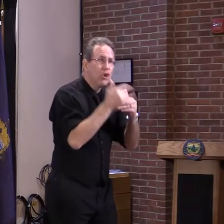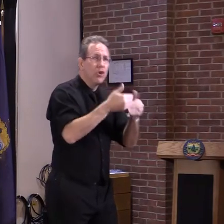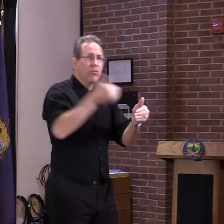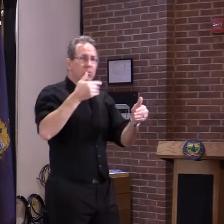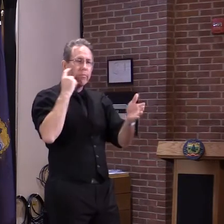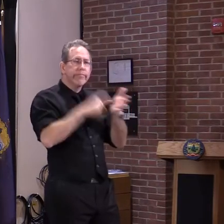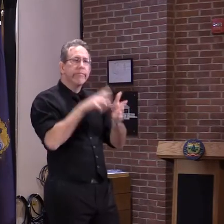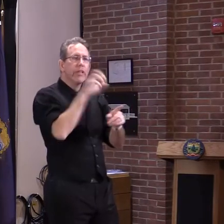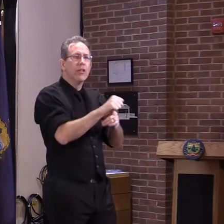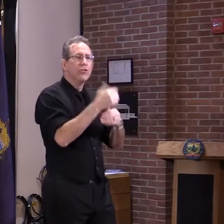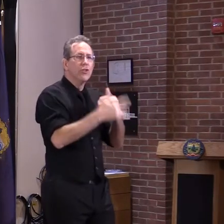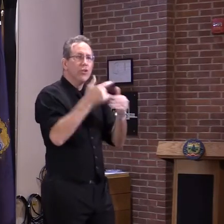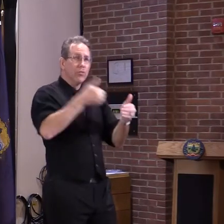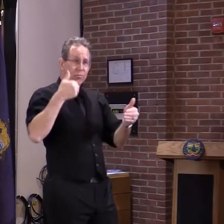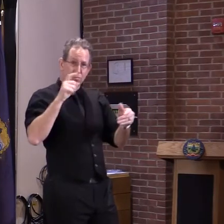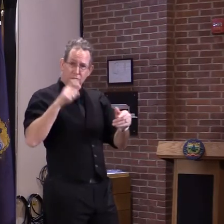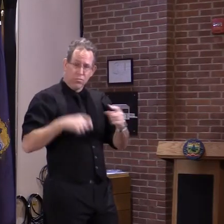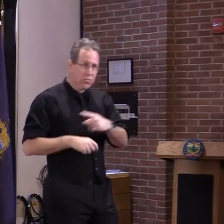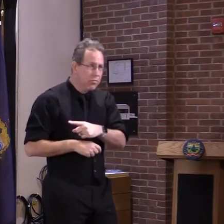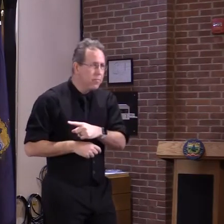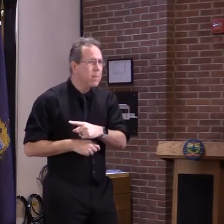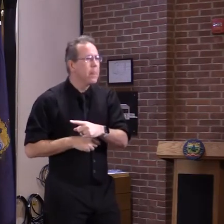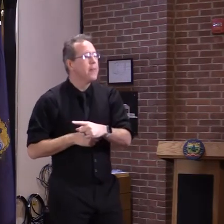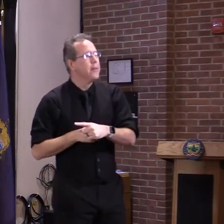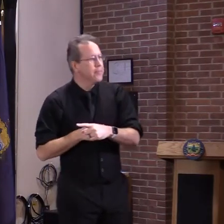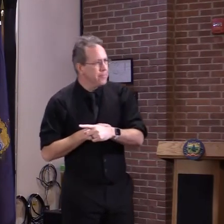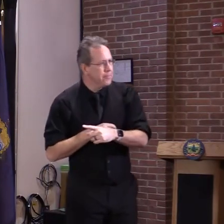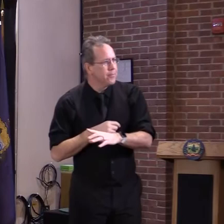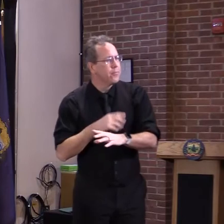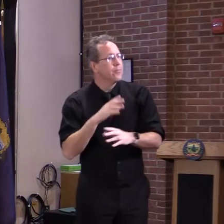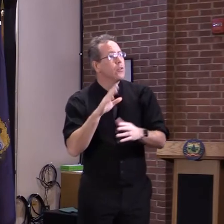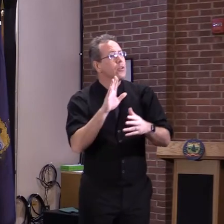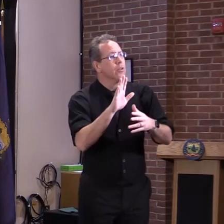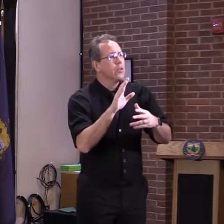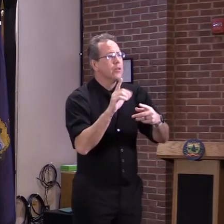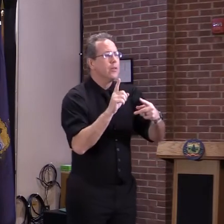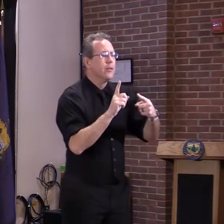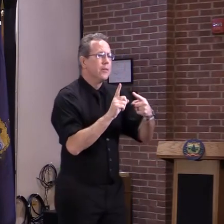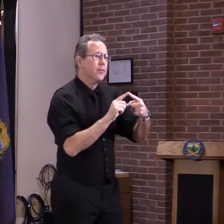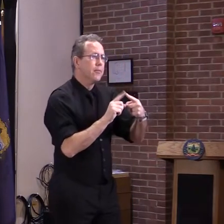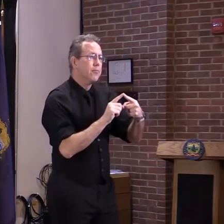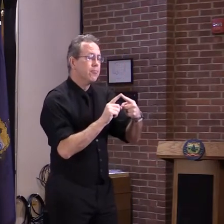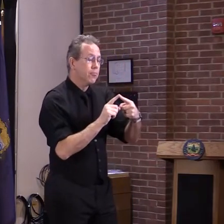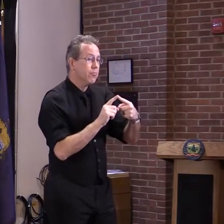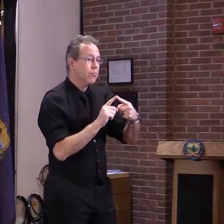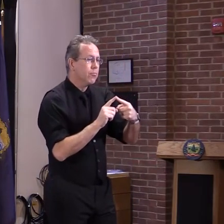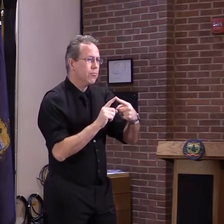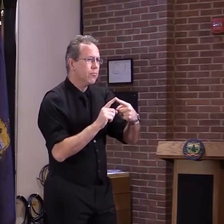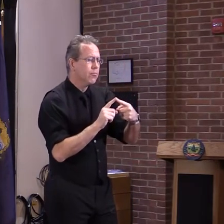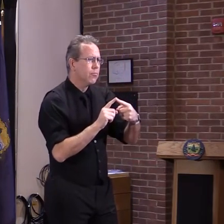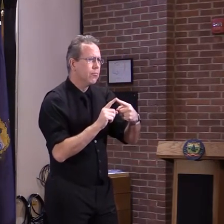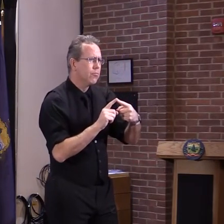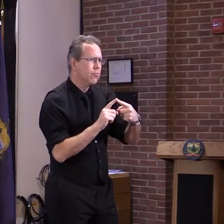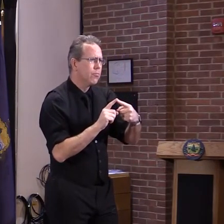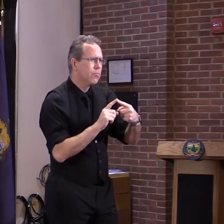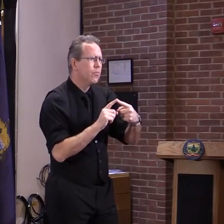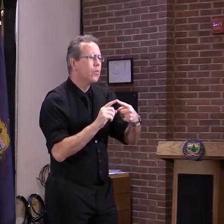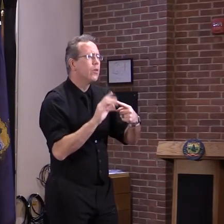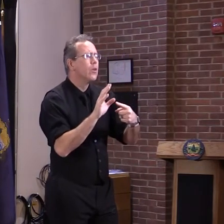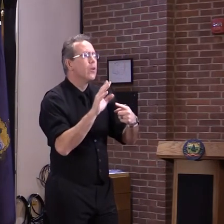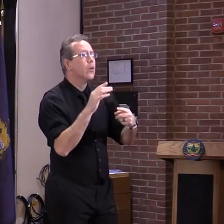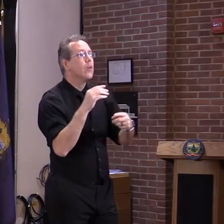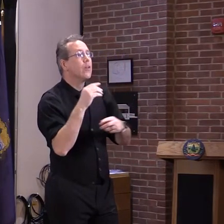So for the first question, the answer is definitely we always have labeled the